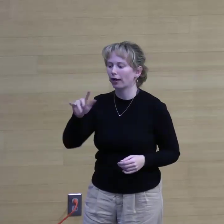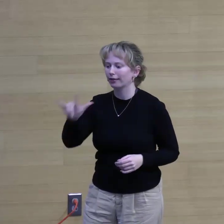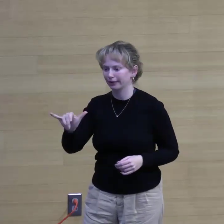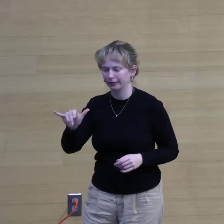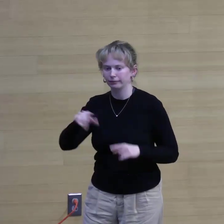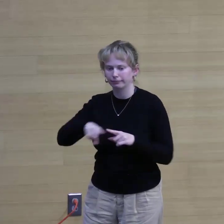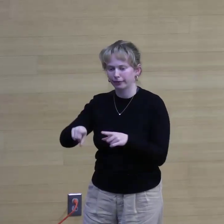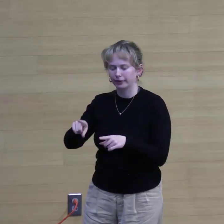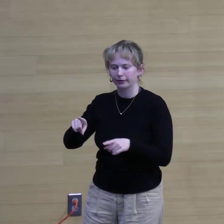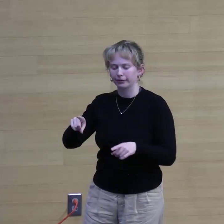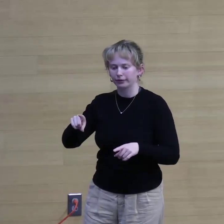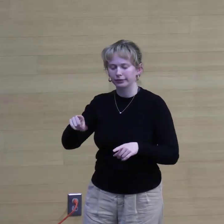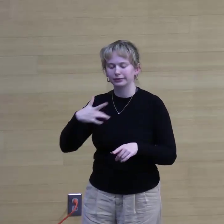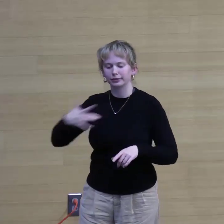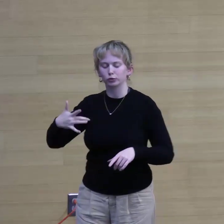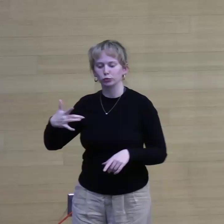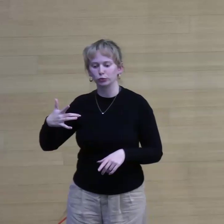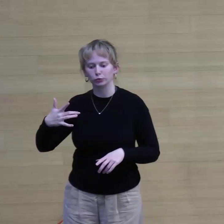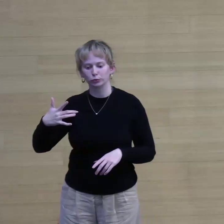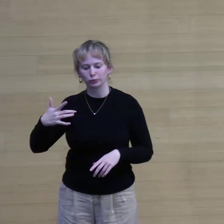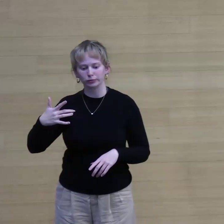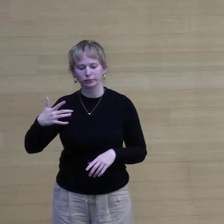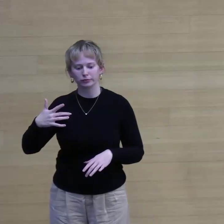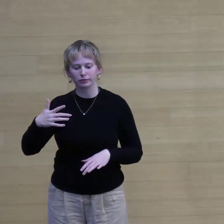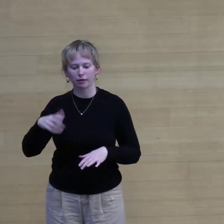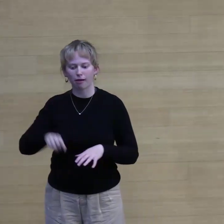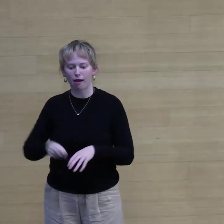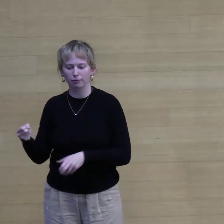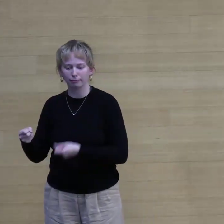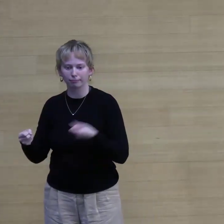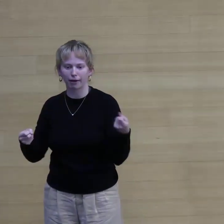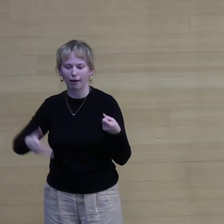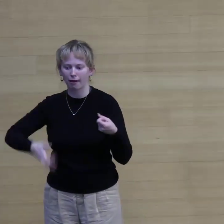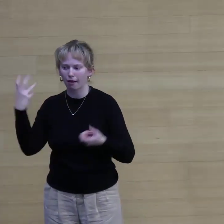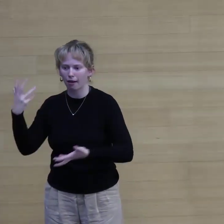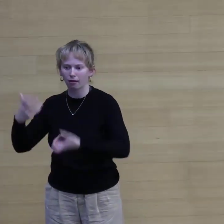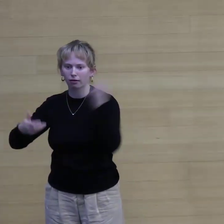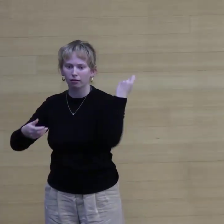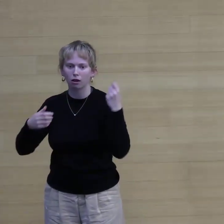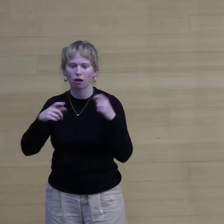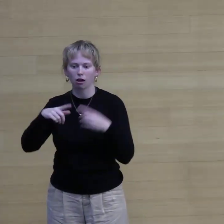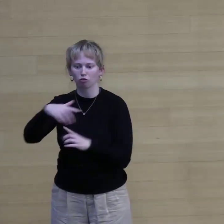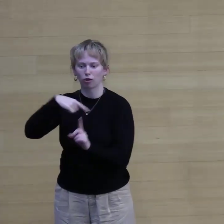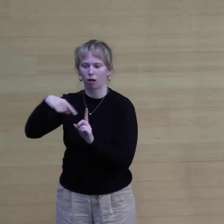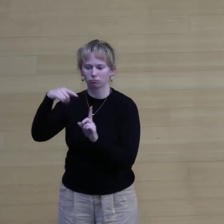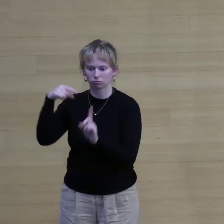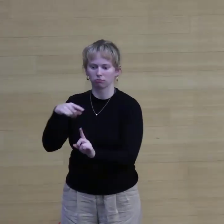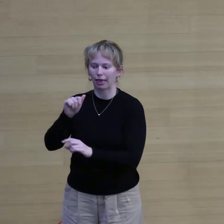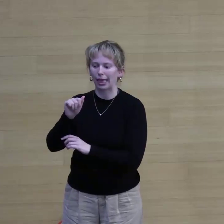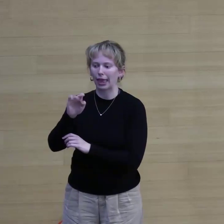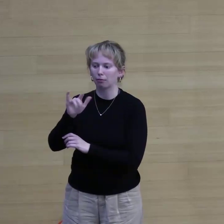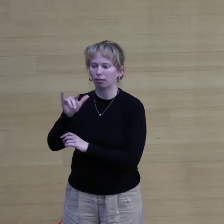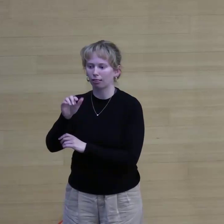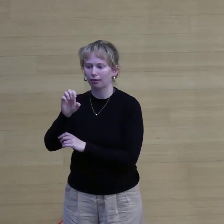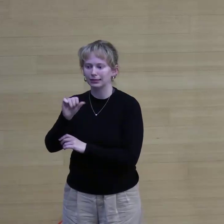really tends to start unpacking more around the ableism conversation, more around the beliefs around blindness,